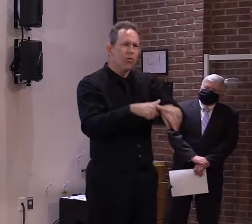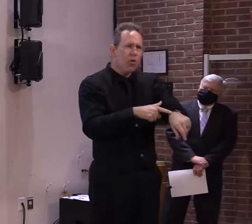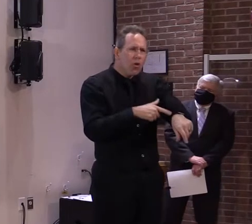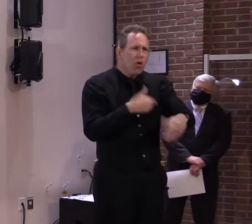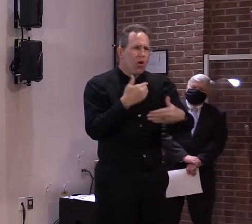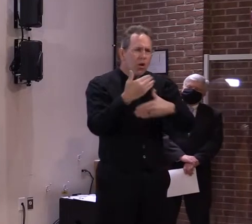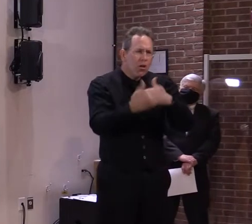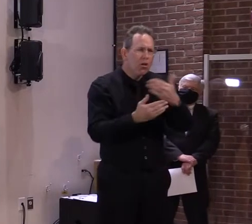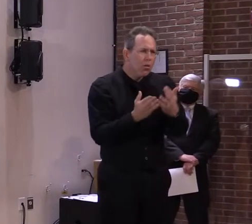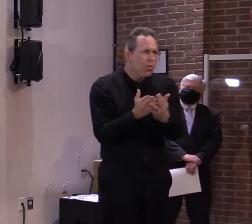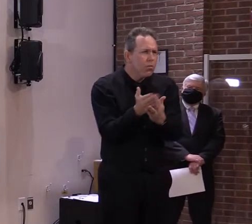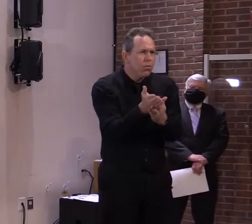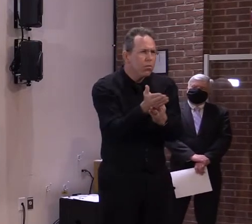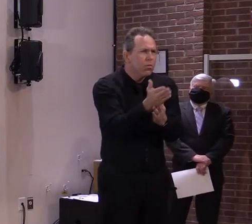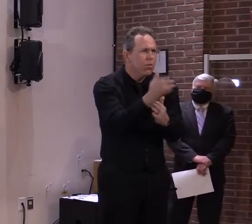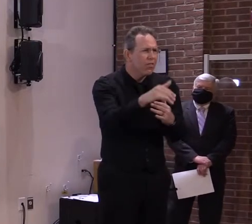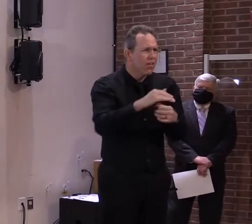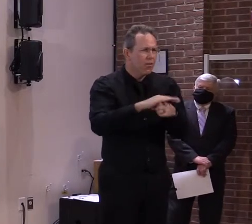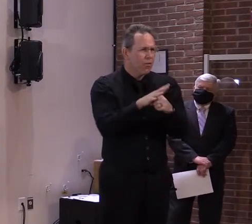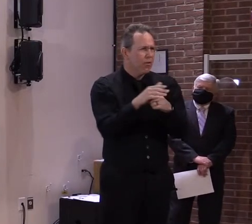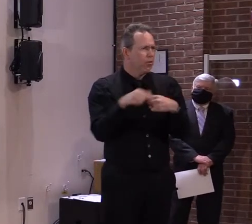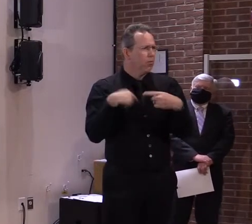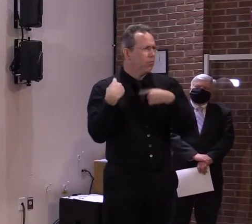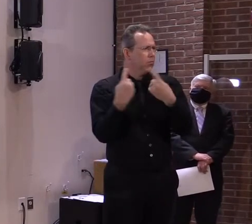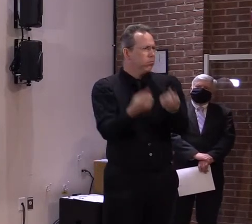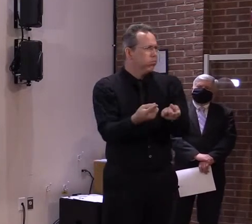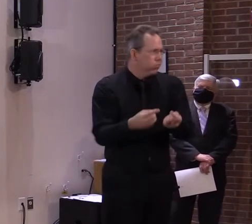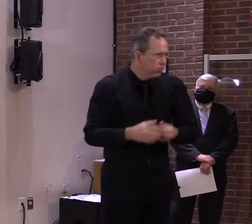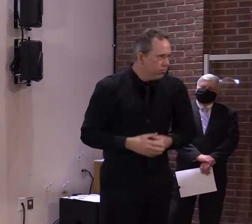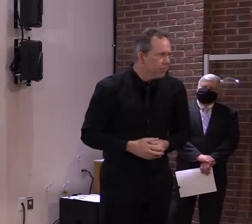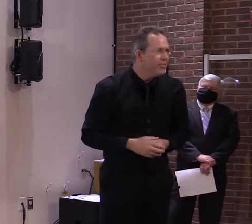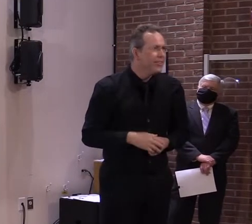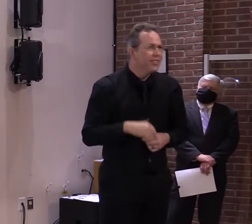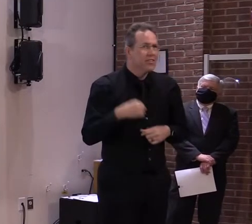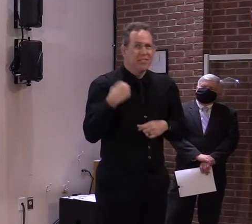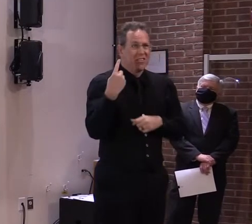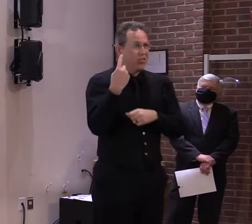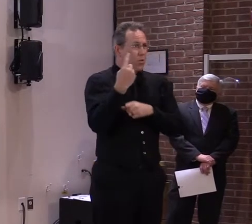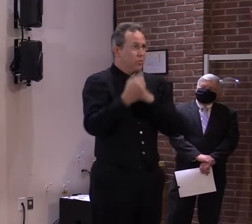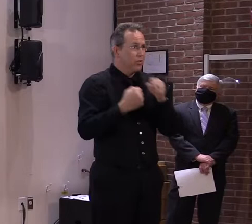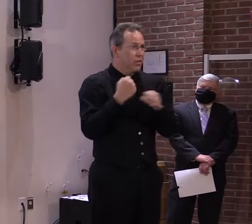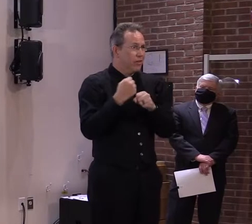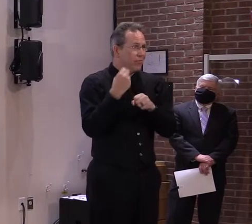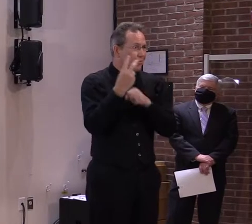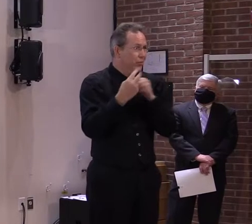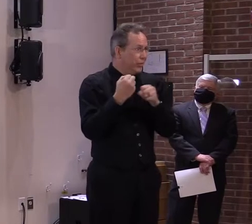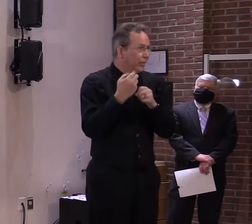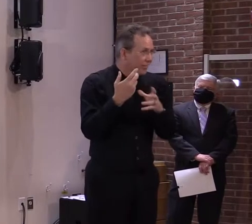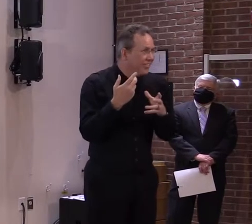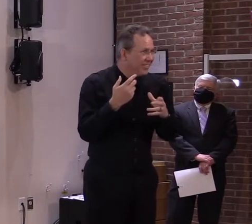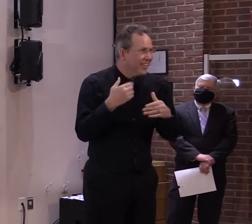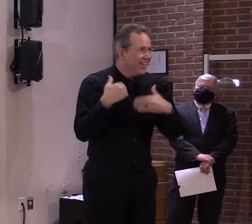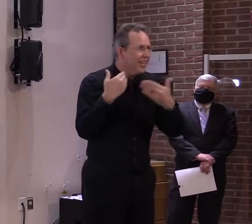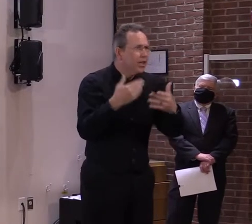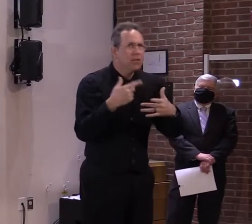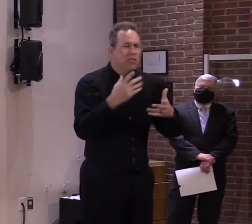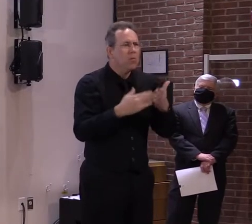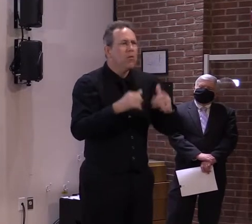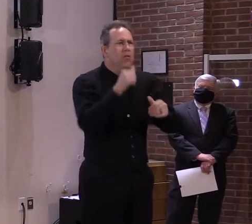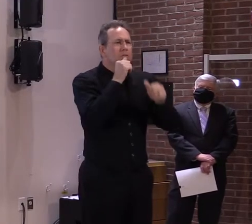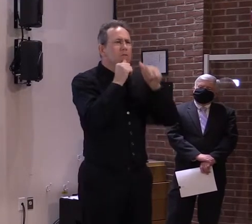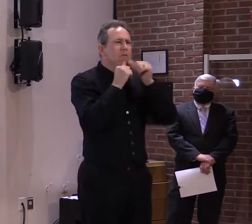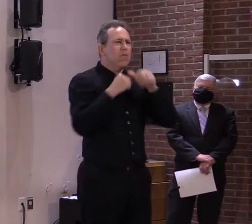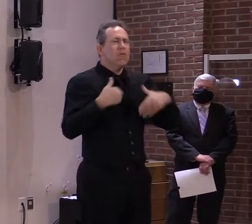once-in-a-century pandemic that's gone on much longer than any of us thought or expected. The finish line is in